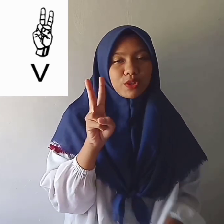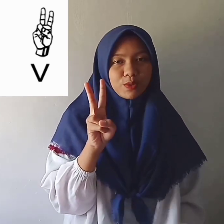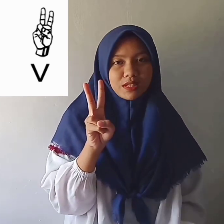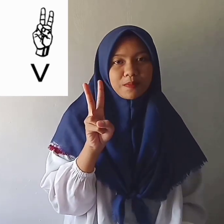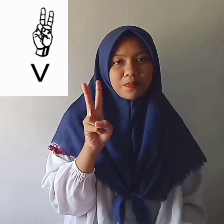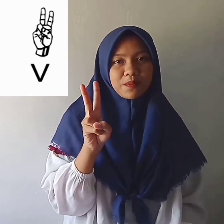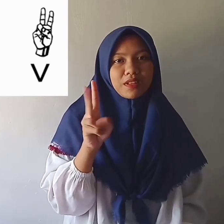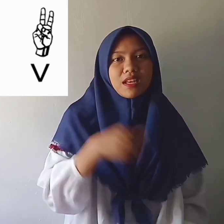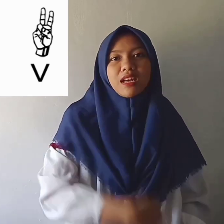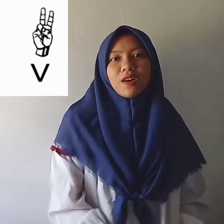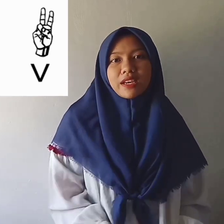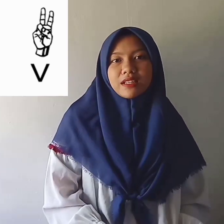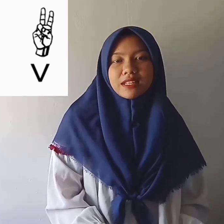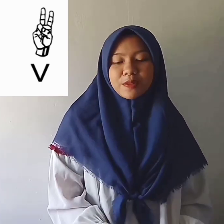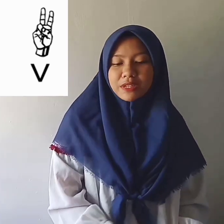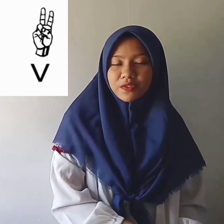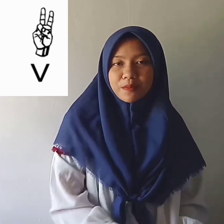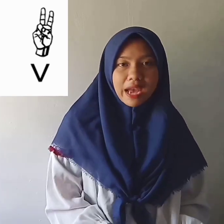photos. Okay, let's repeat from S,